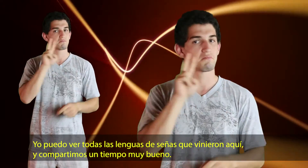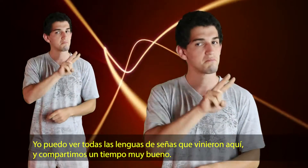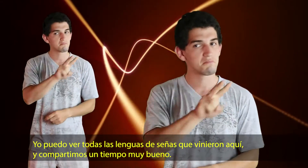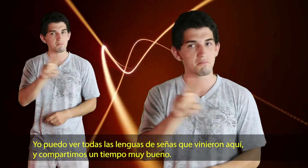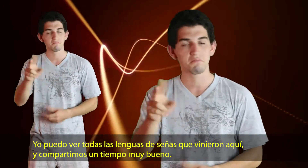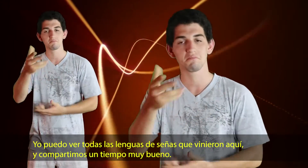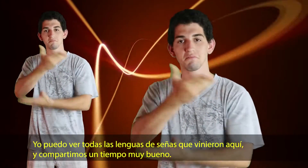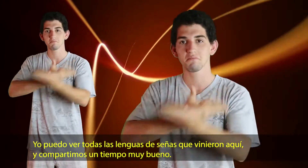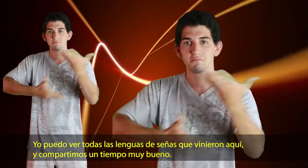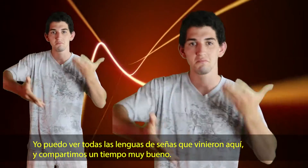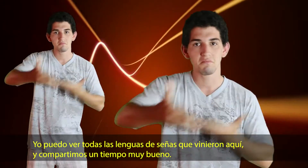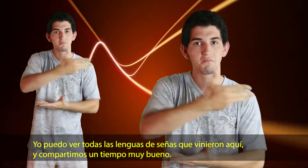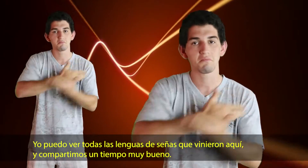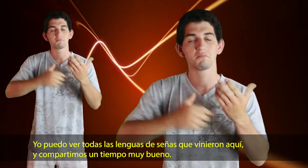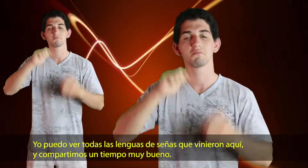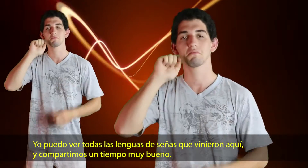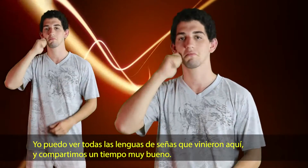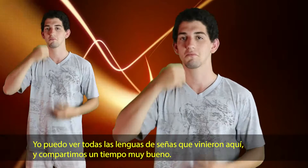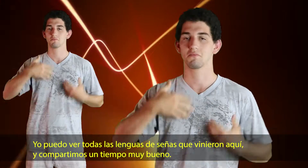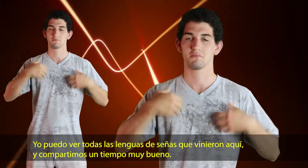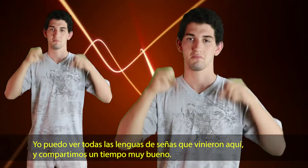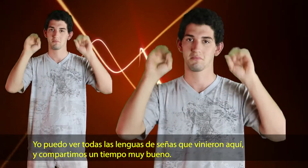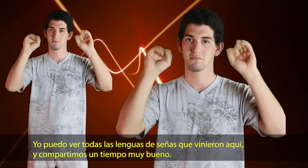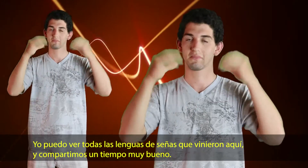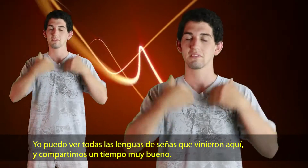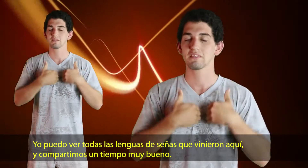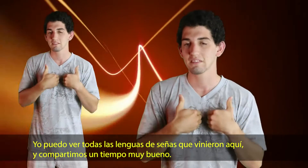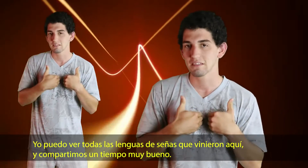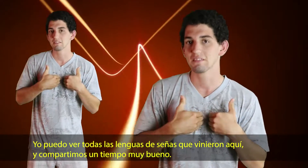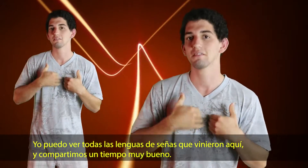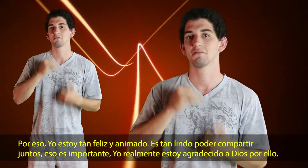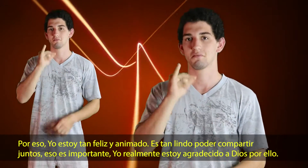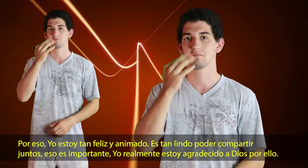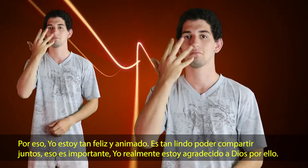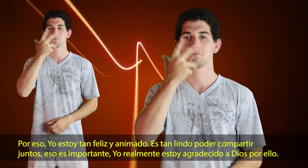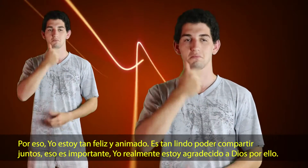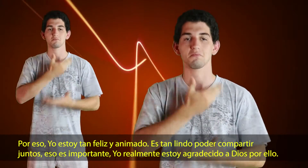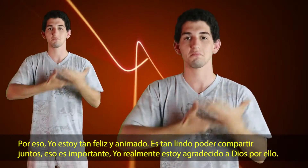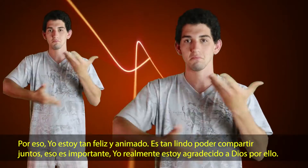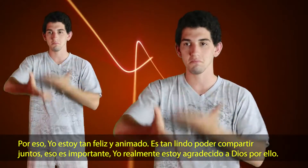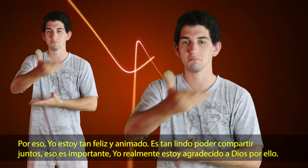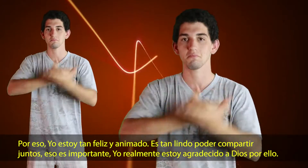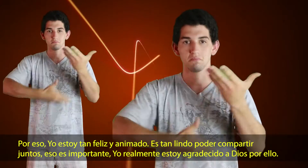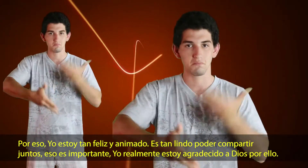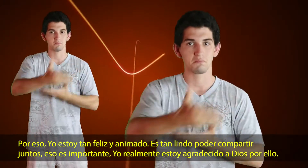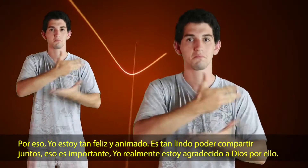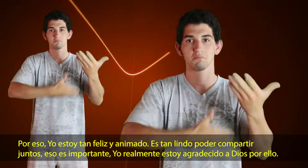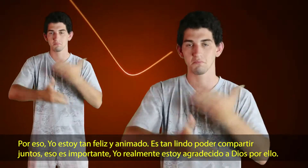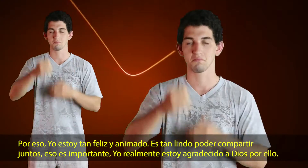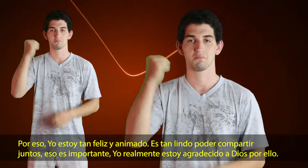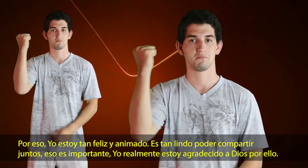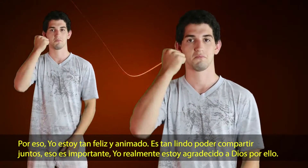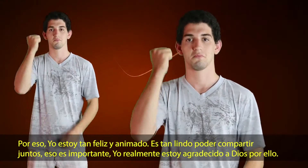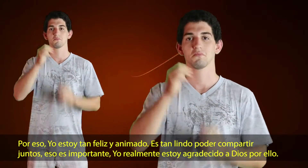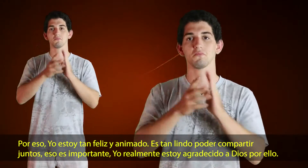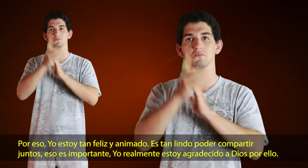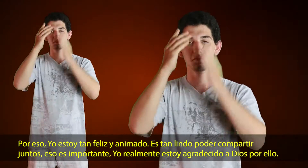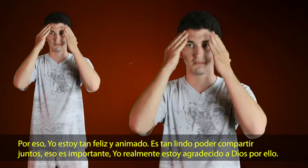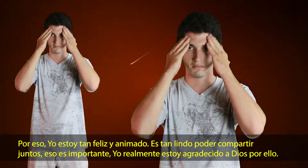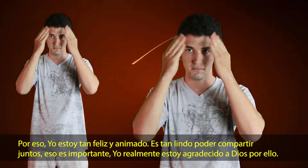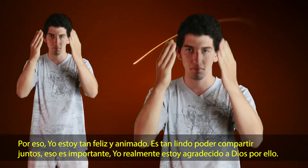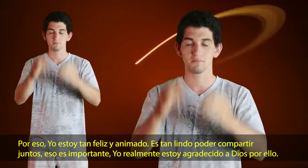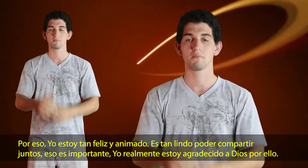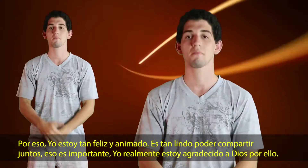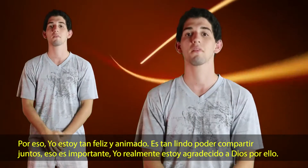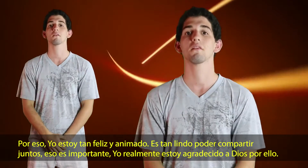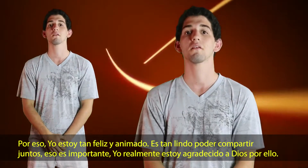different sign languages they can hear, and we can have a very good time. I'm so happy and excited about. It's so nice that we can share